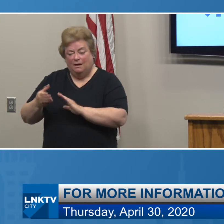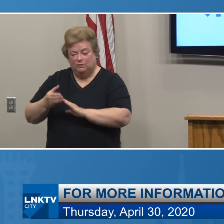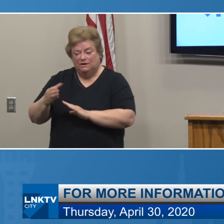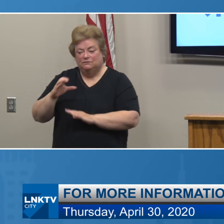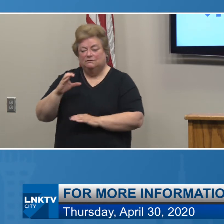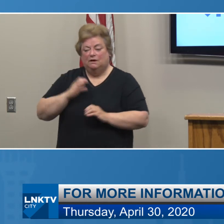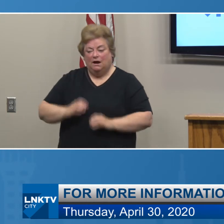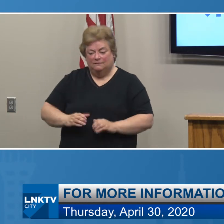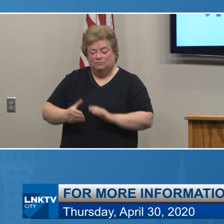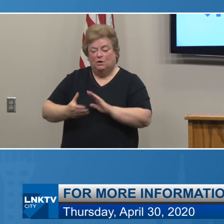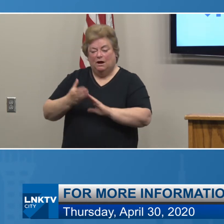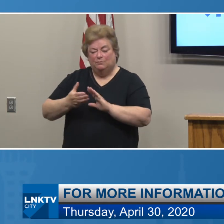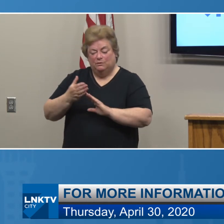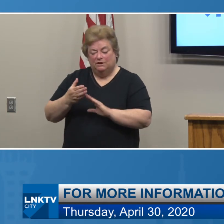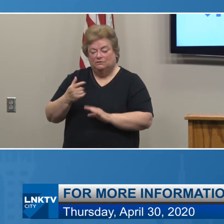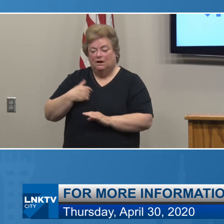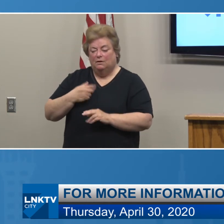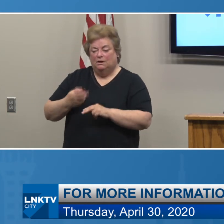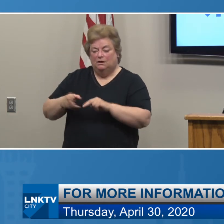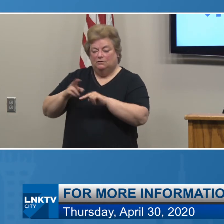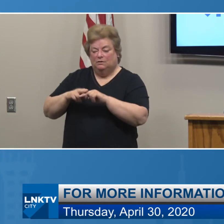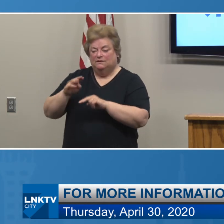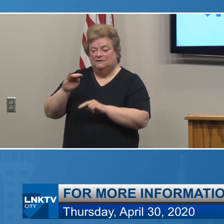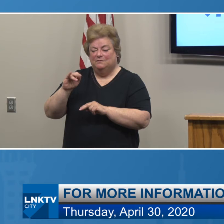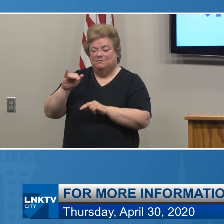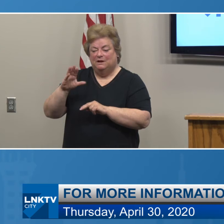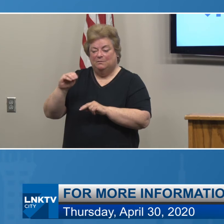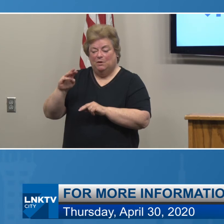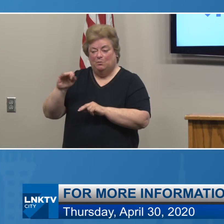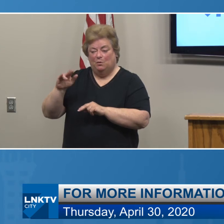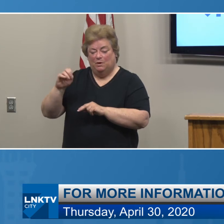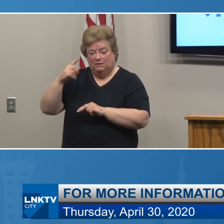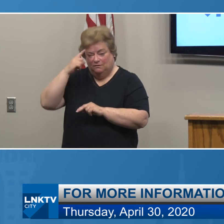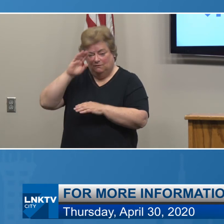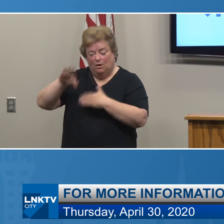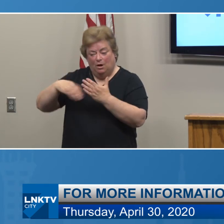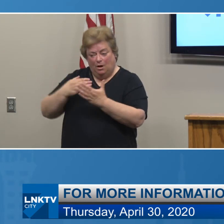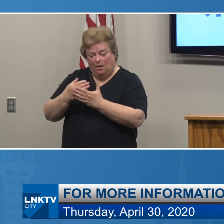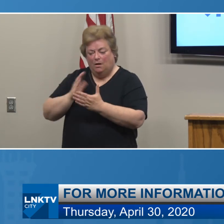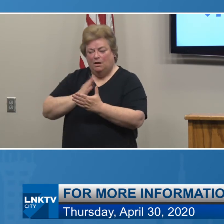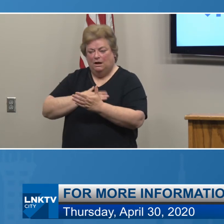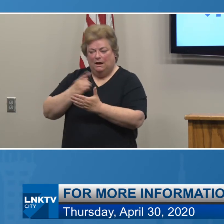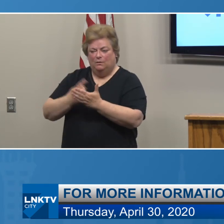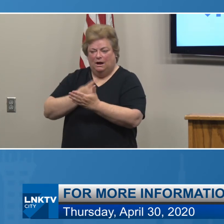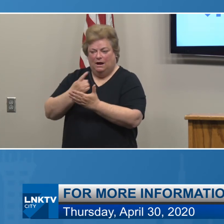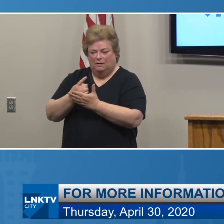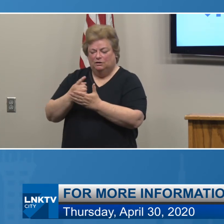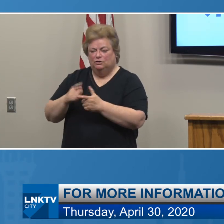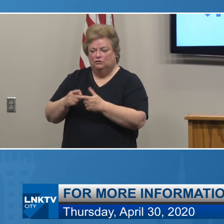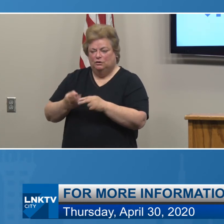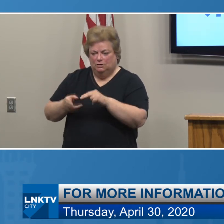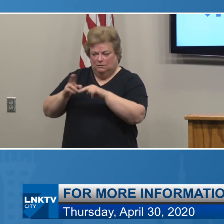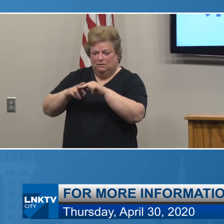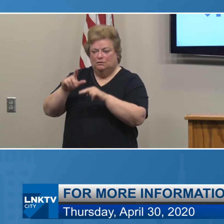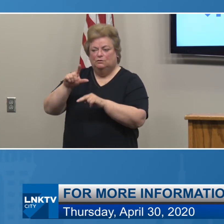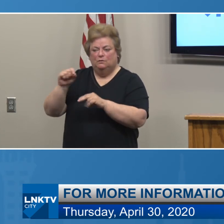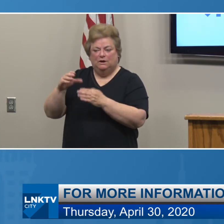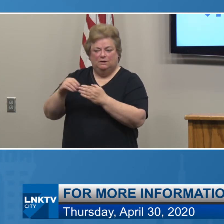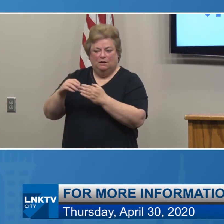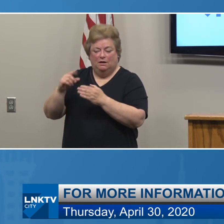operations. And we will increase our minimum wage for all hourly employees to $20 an hour